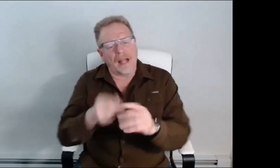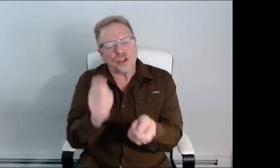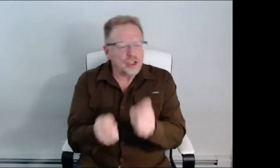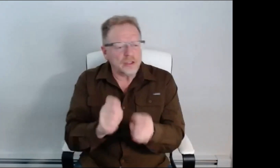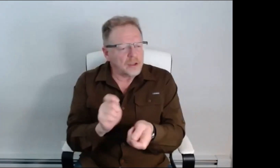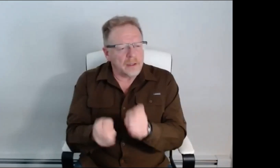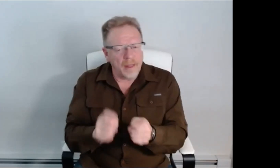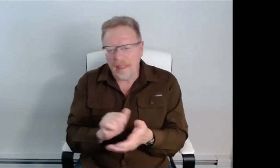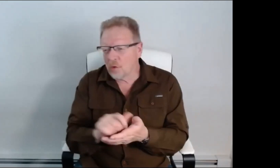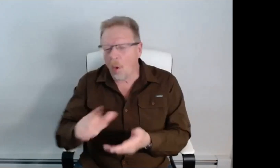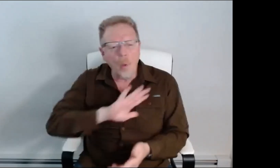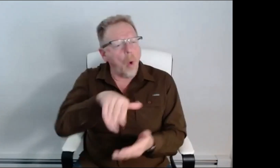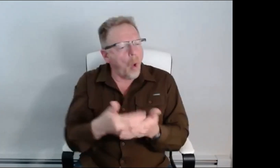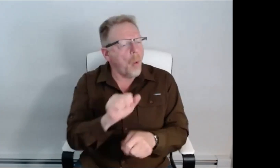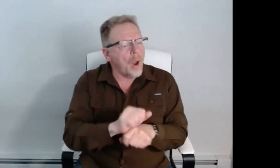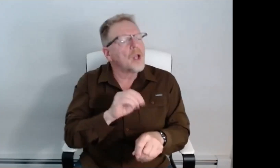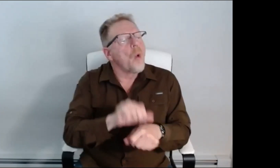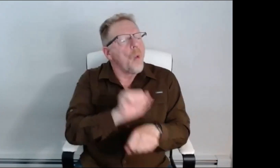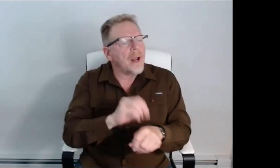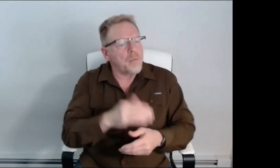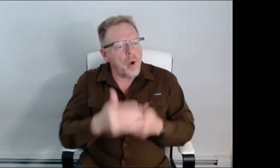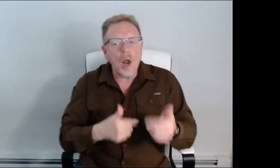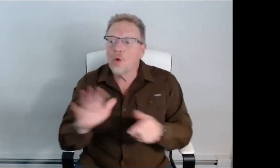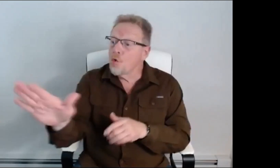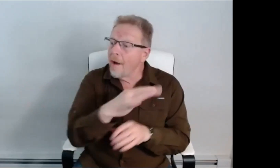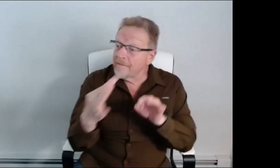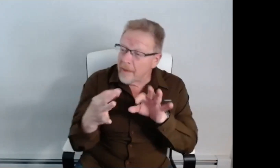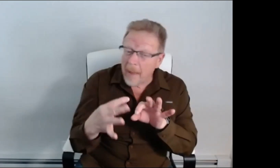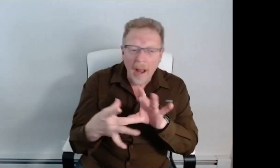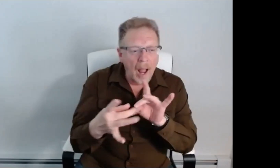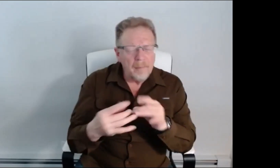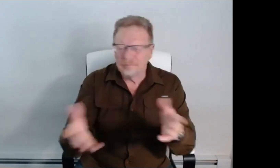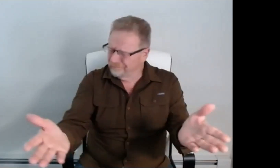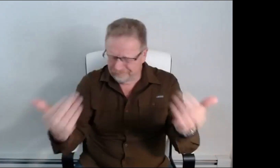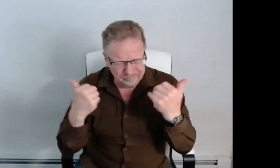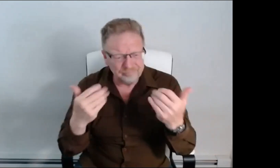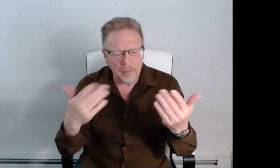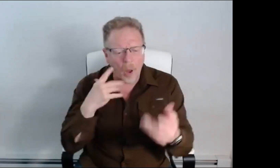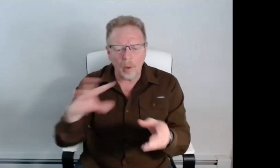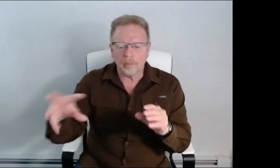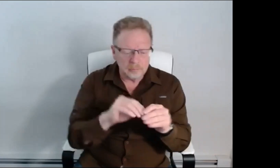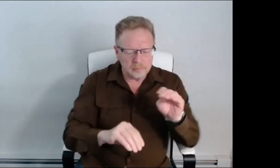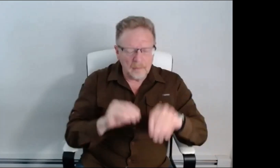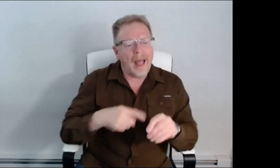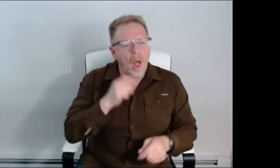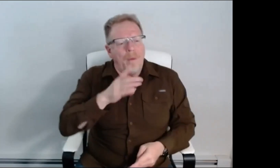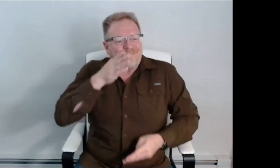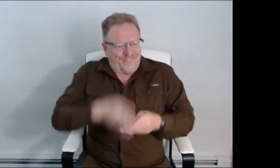sounds good. And I'll take whatever comments anybody has and I will finish the letter. So you do that just